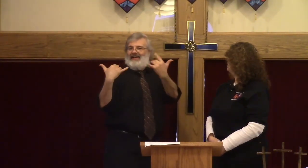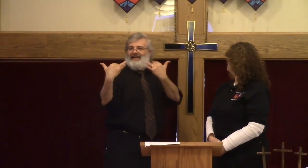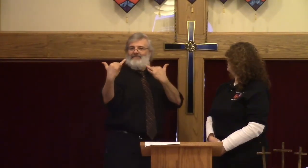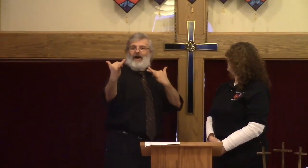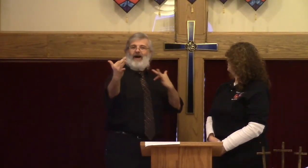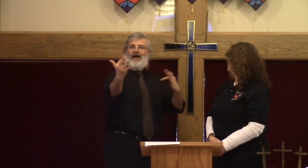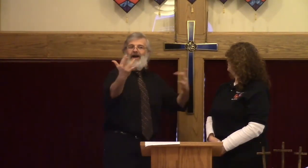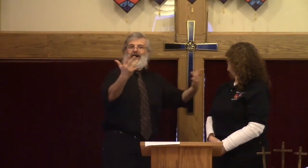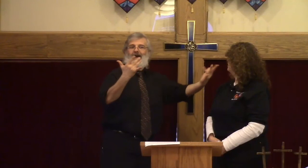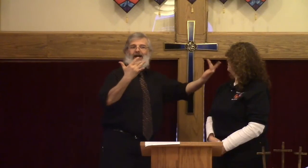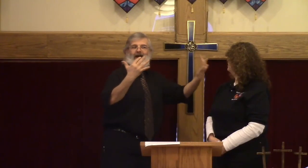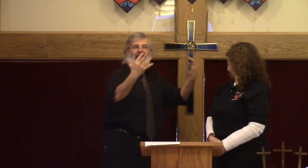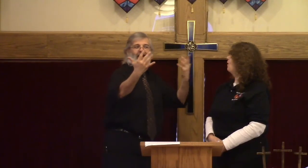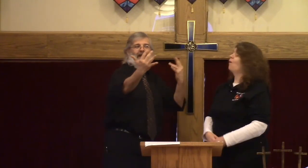come